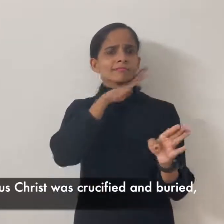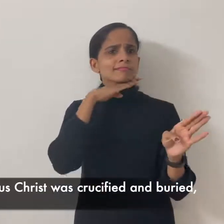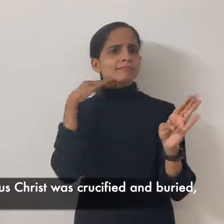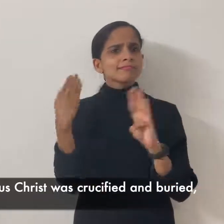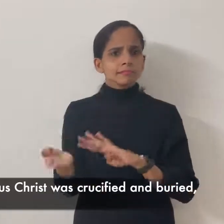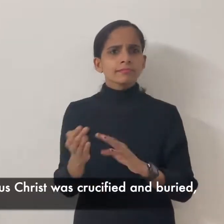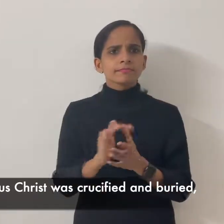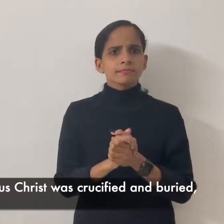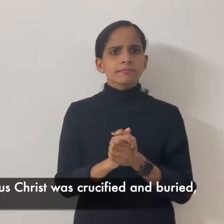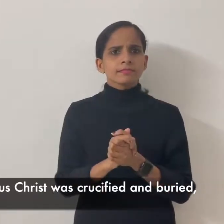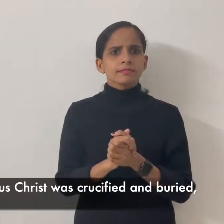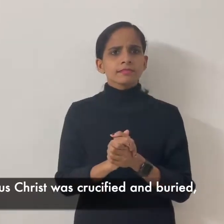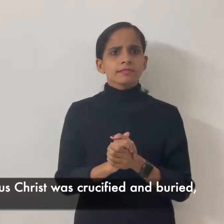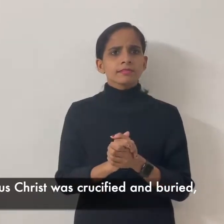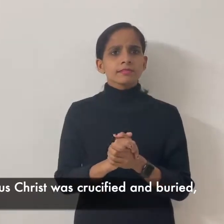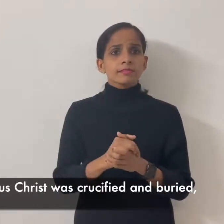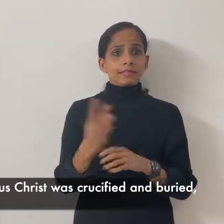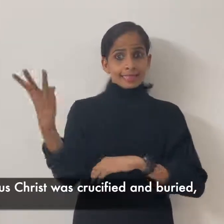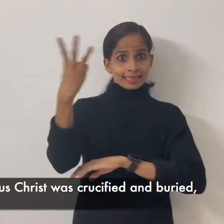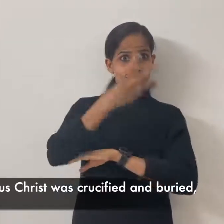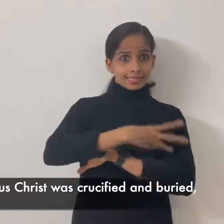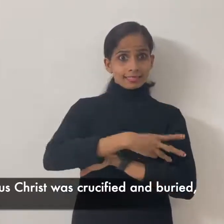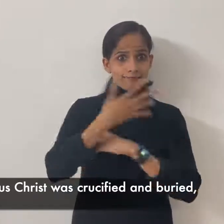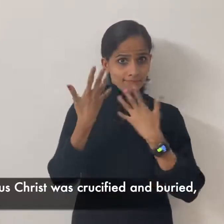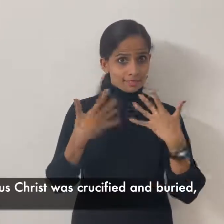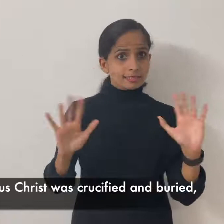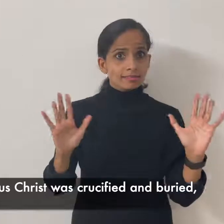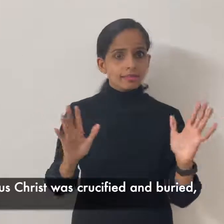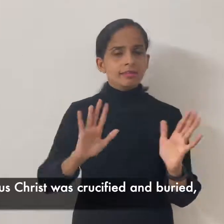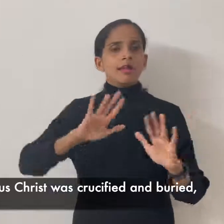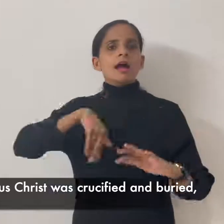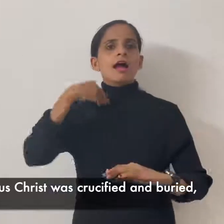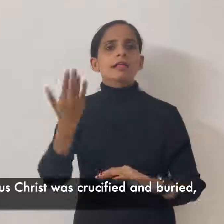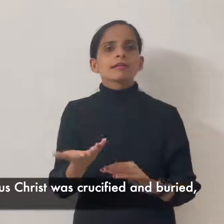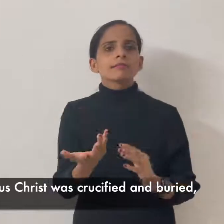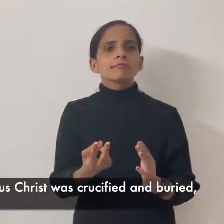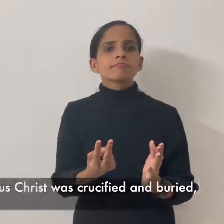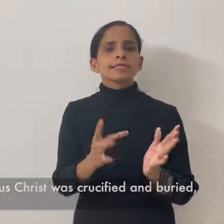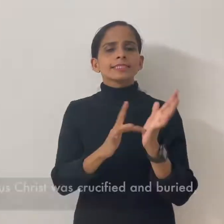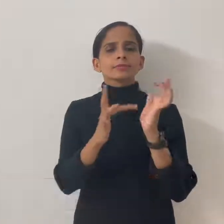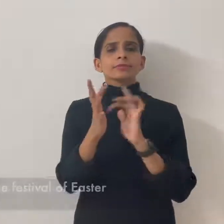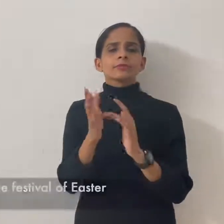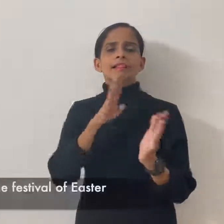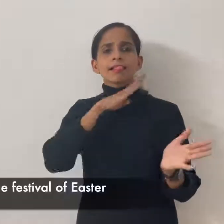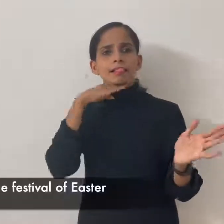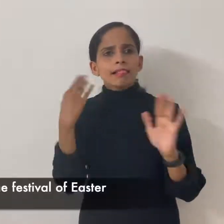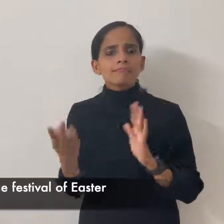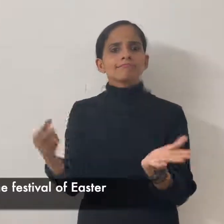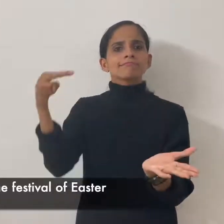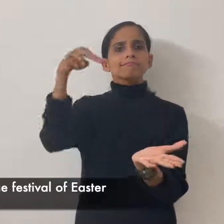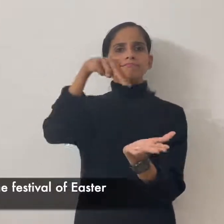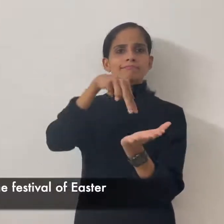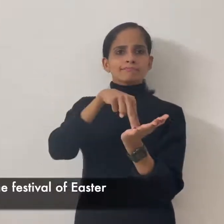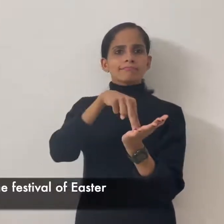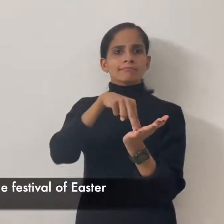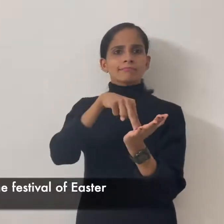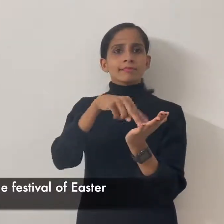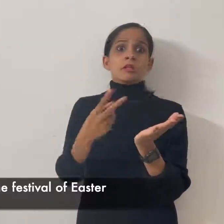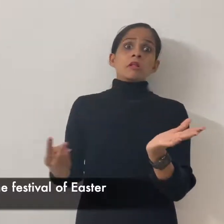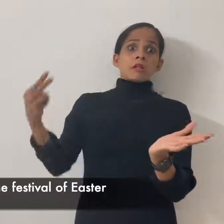Three days after Jesus was crucified and buried, he rose.